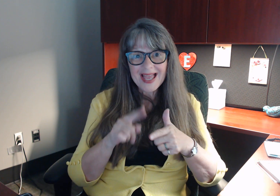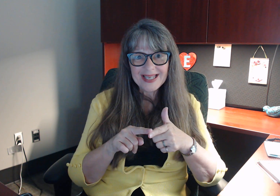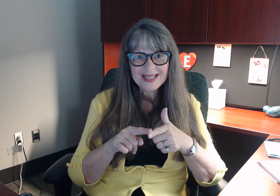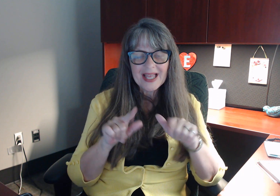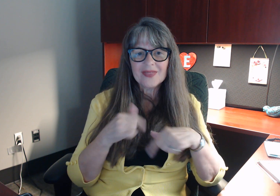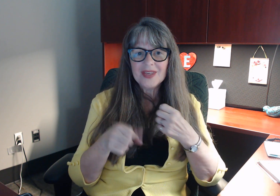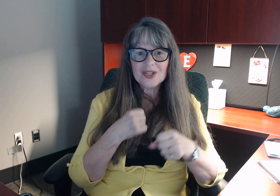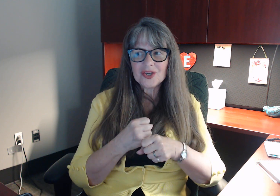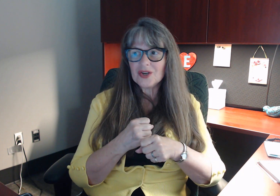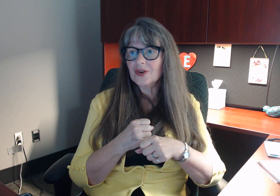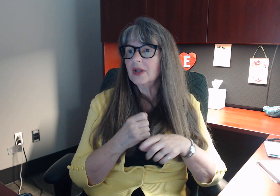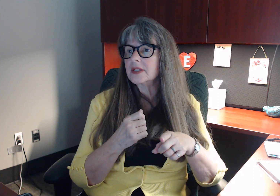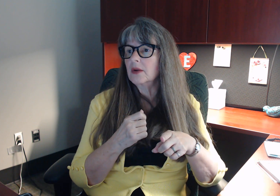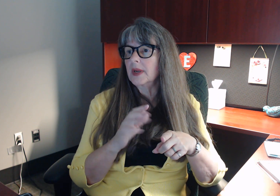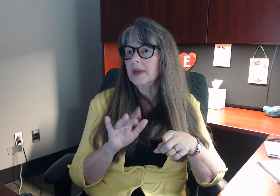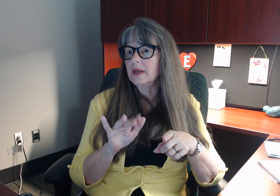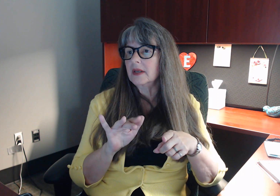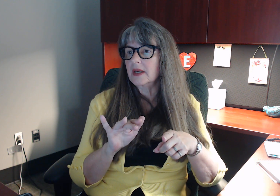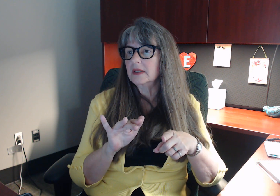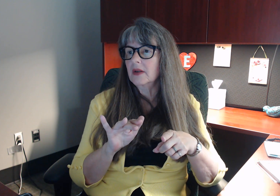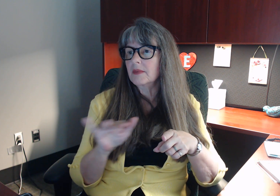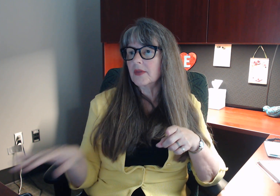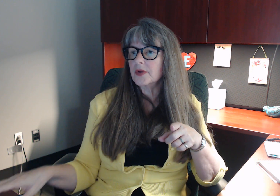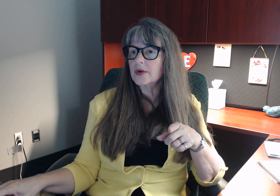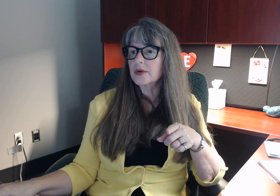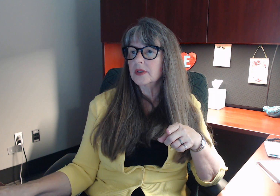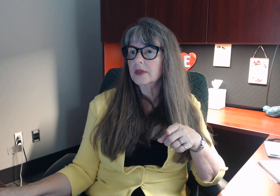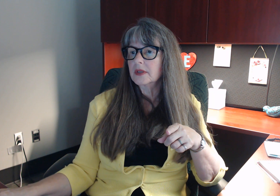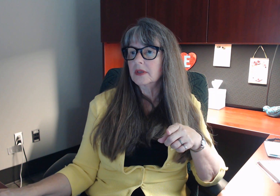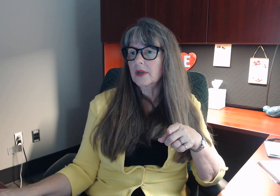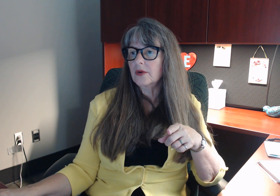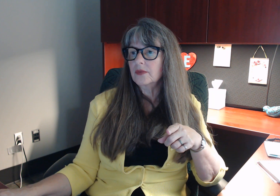Then this year, let's see, oh wait, not yet. November the 3rd, no.